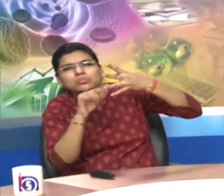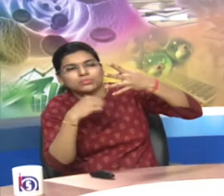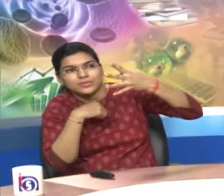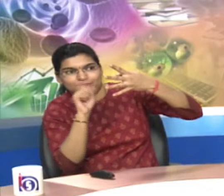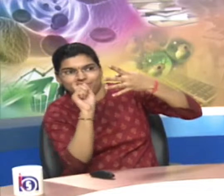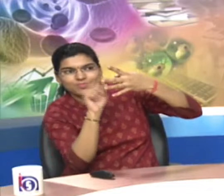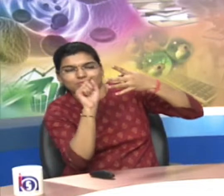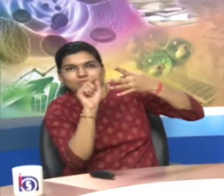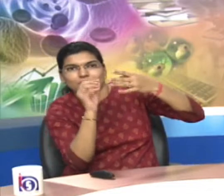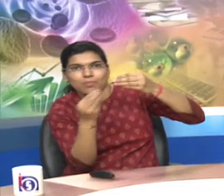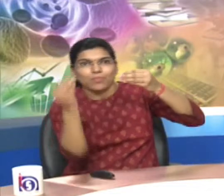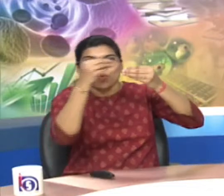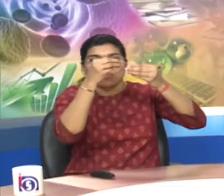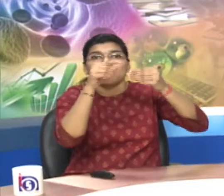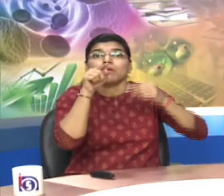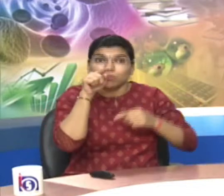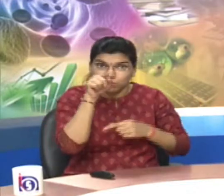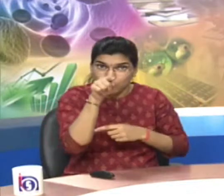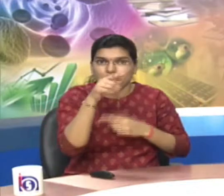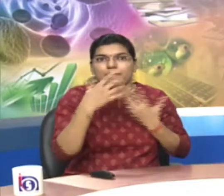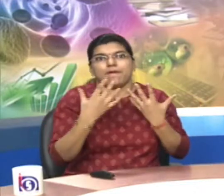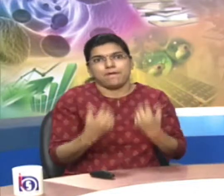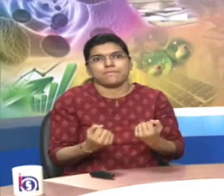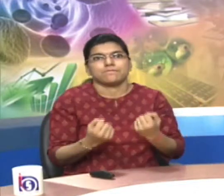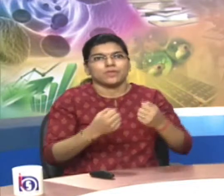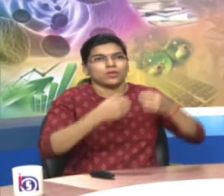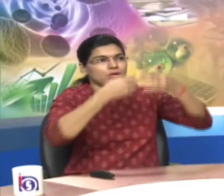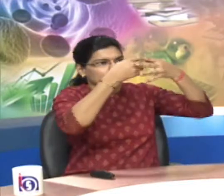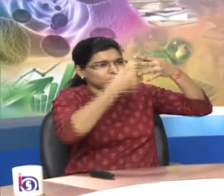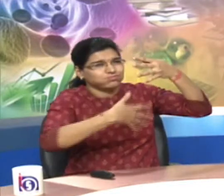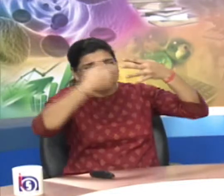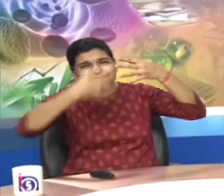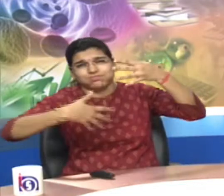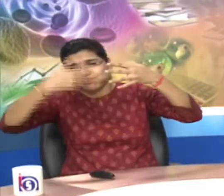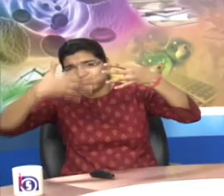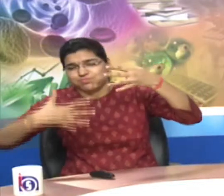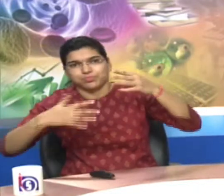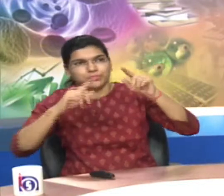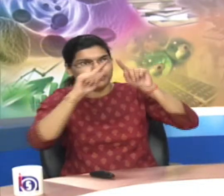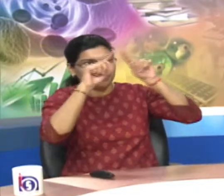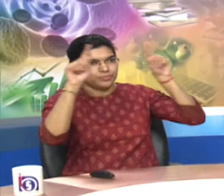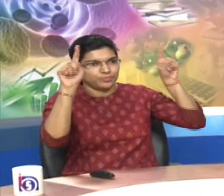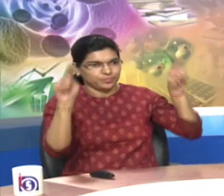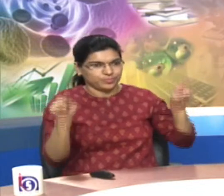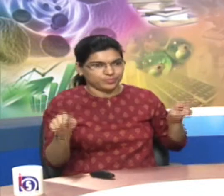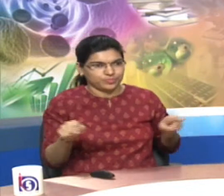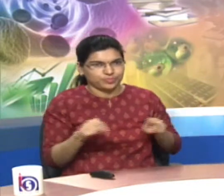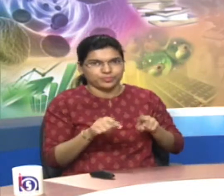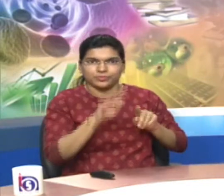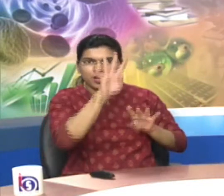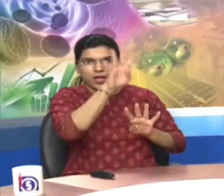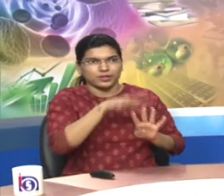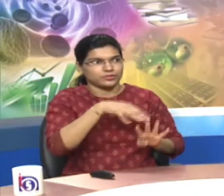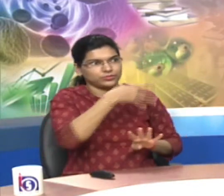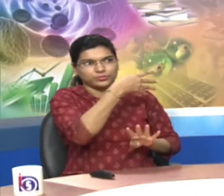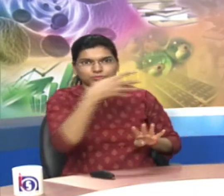or general. When you have more options, so such kind of tables you have already